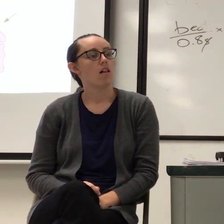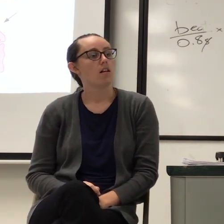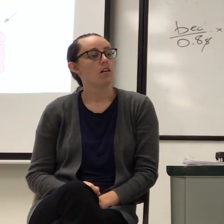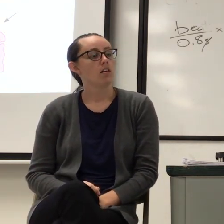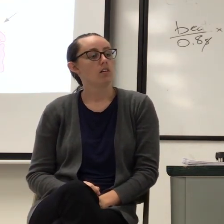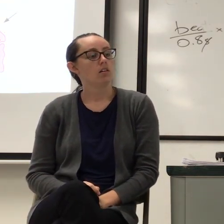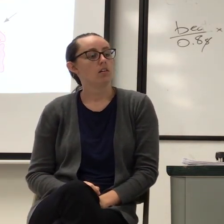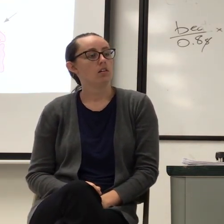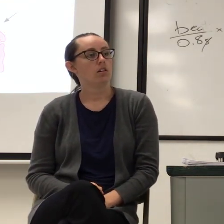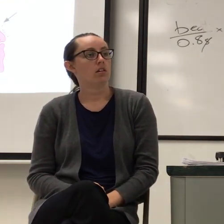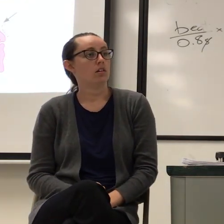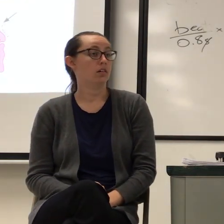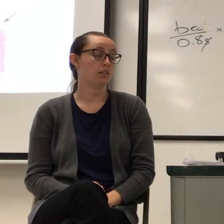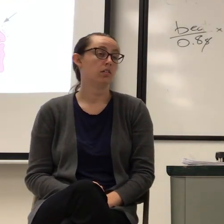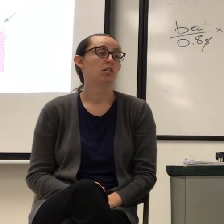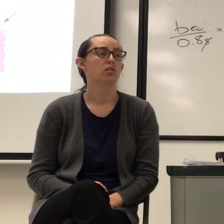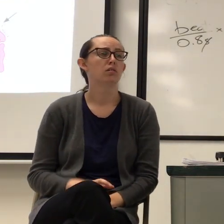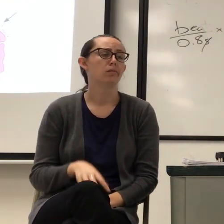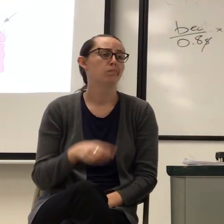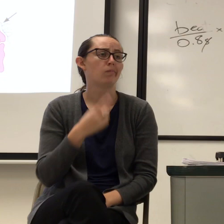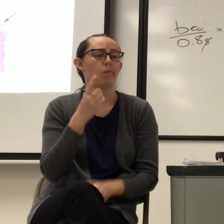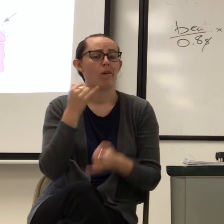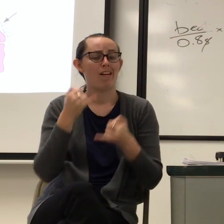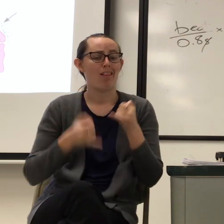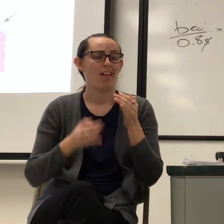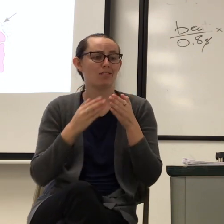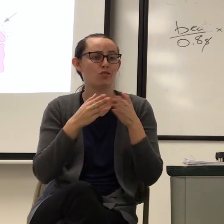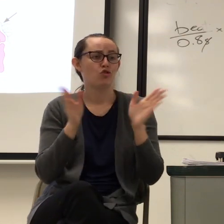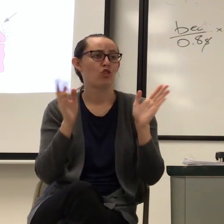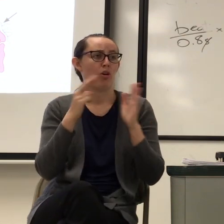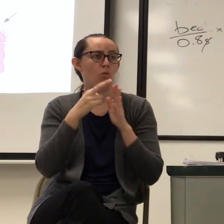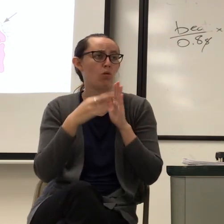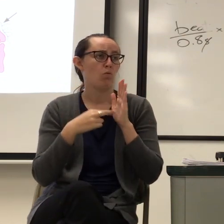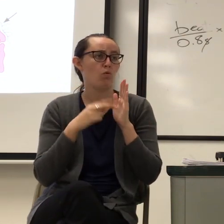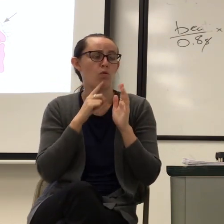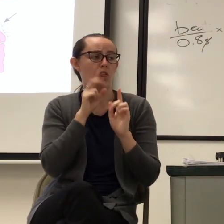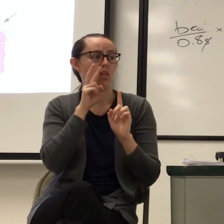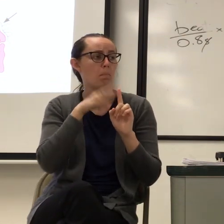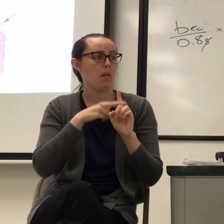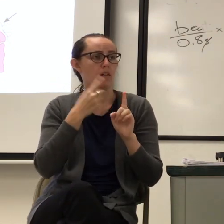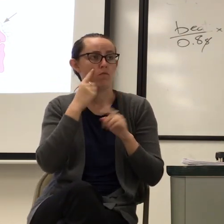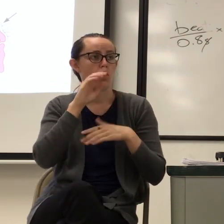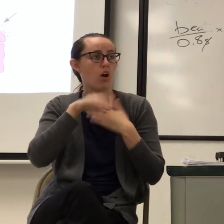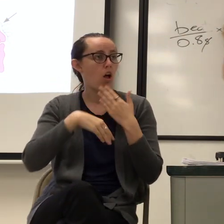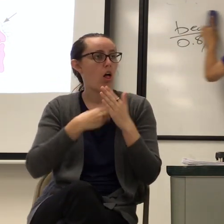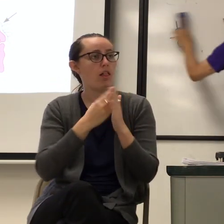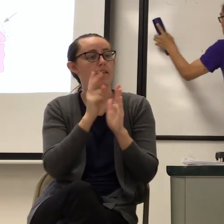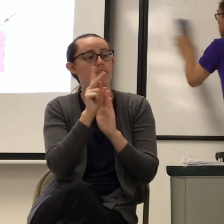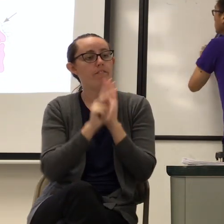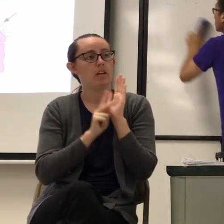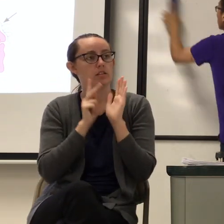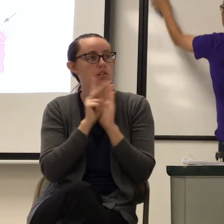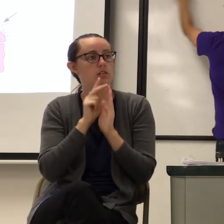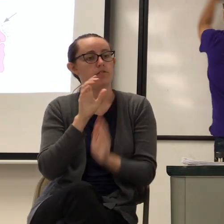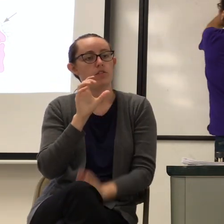One last general rule that applies to all the phases when we talk about the cardiac cycle.